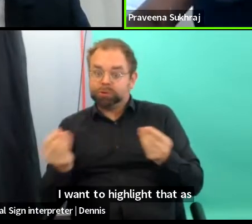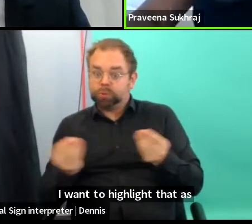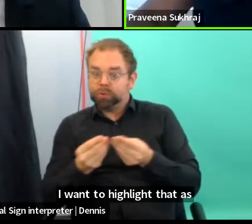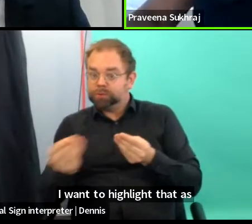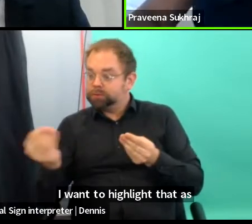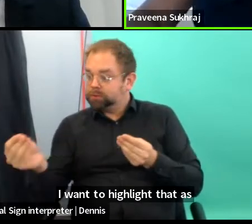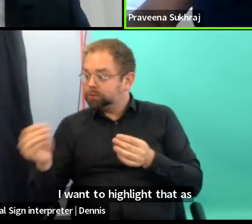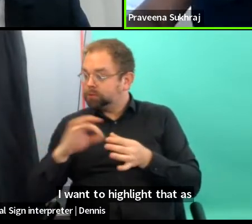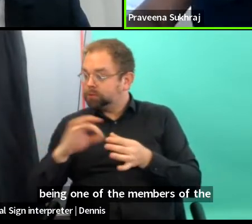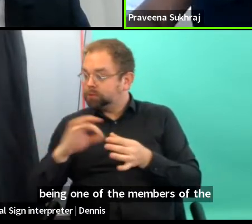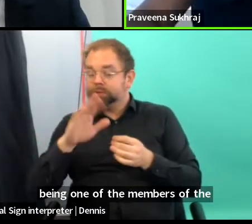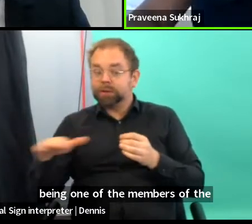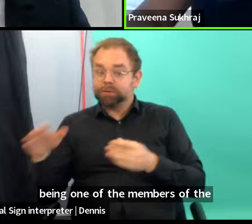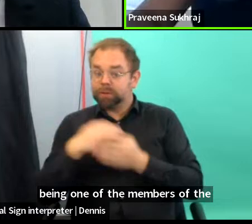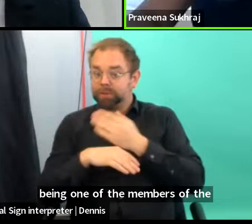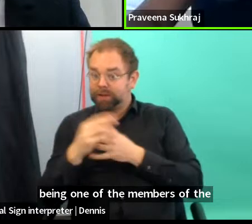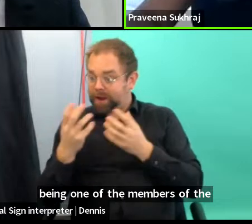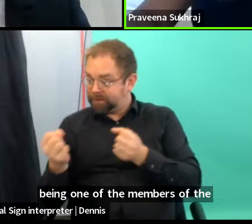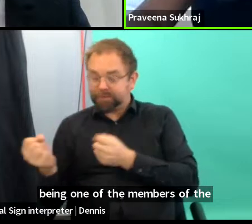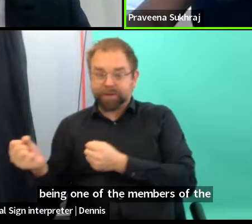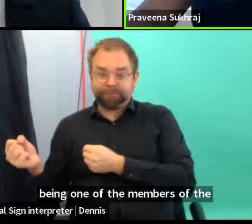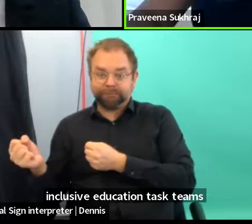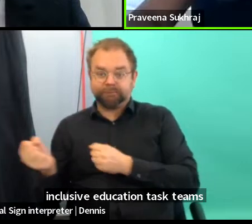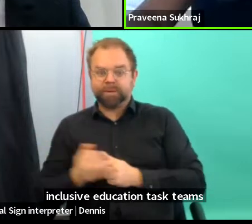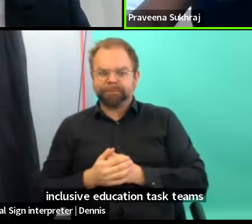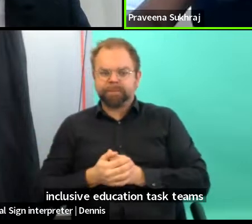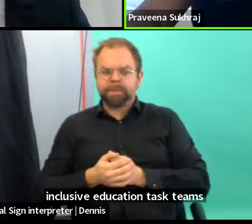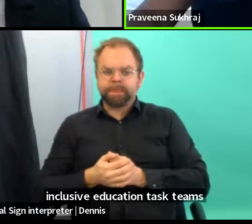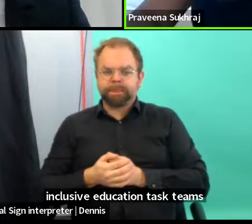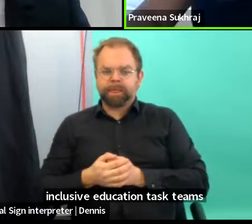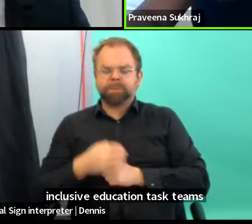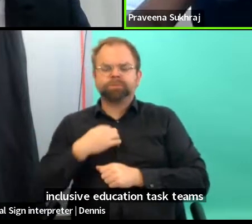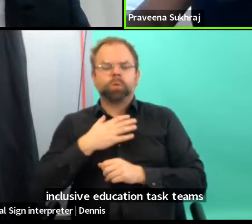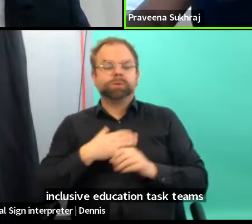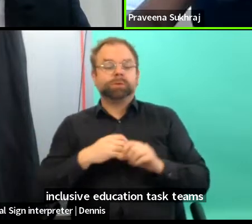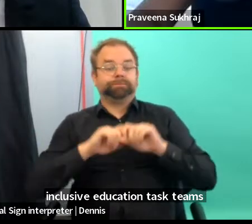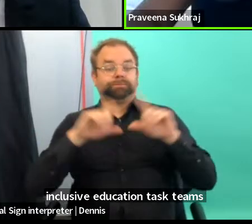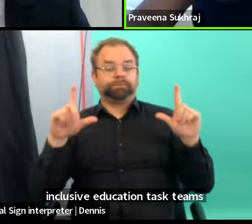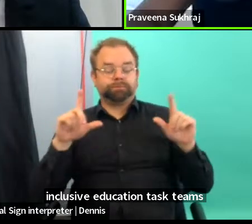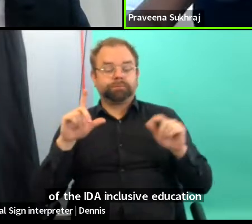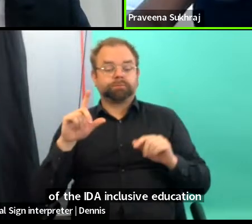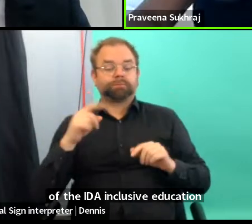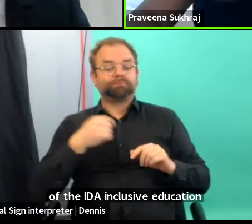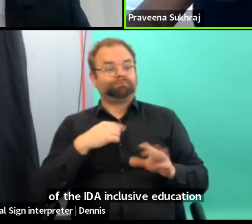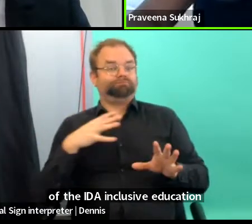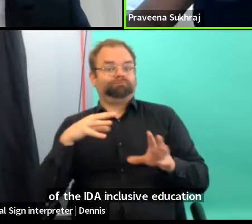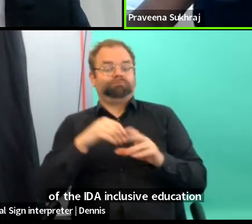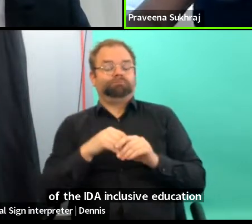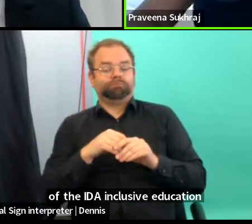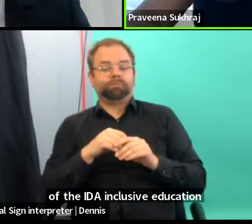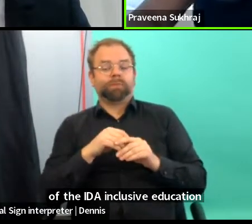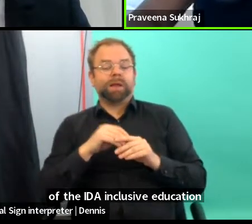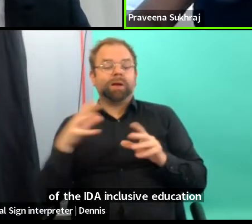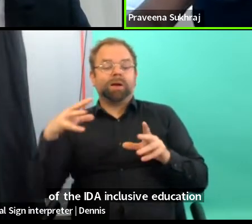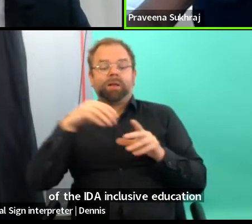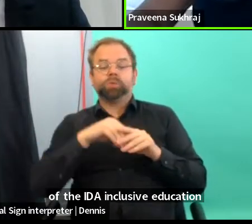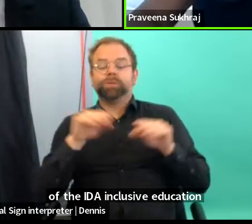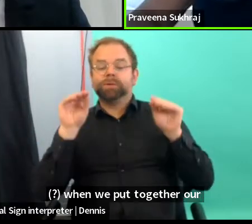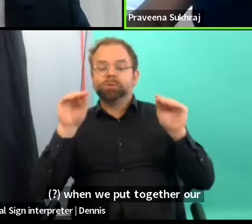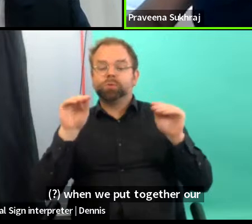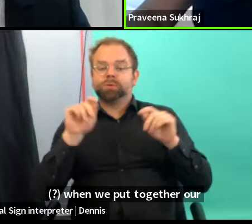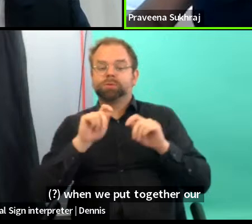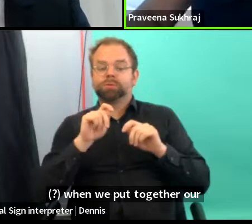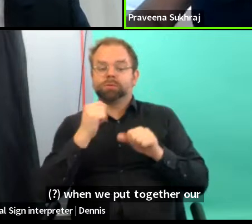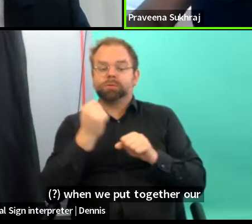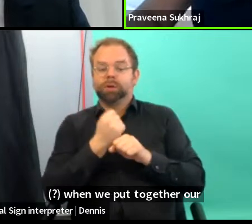Team, the IDA Inclusive Education Task Team, when we put together our flagship report,